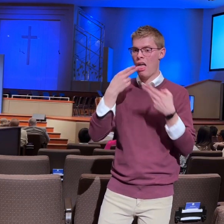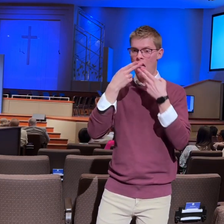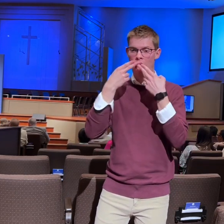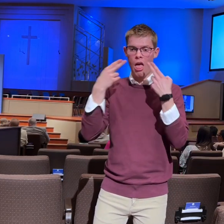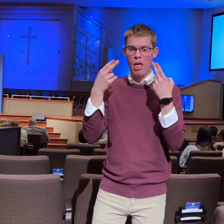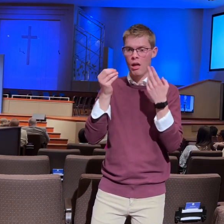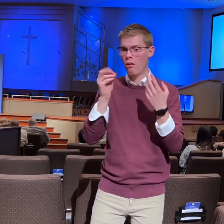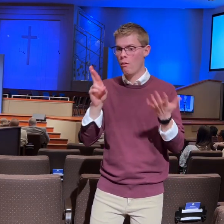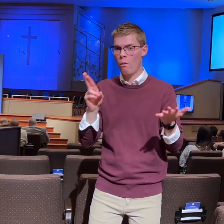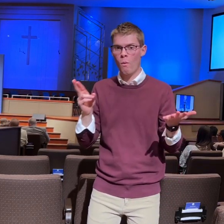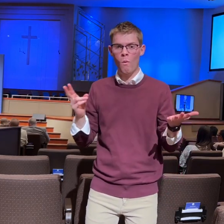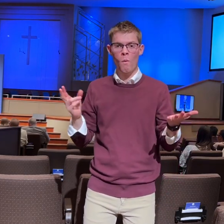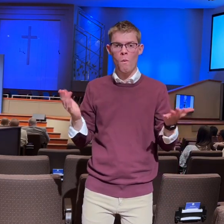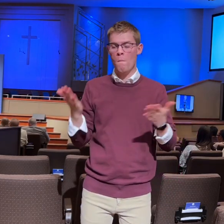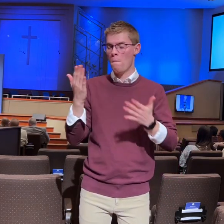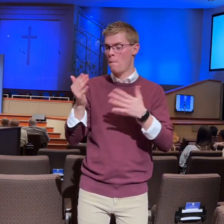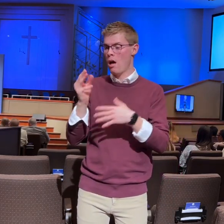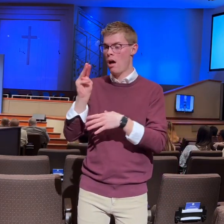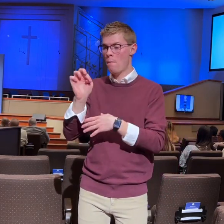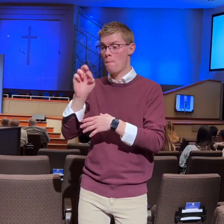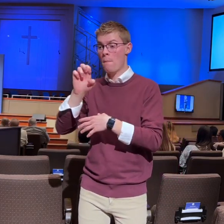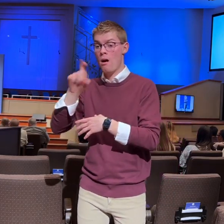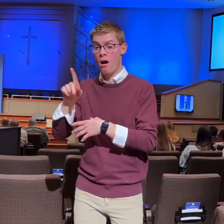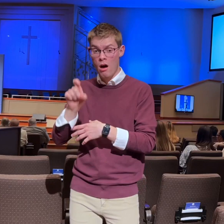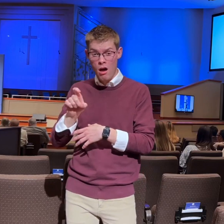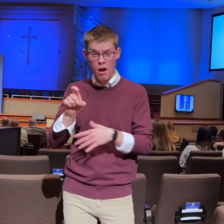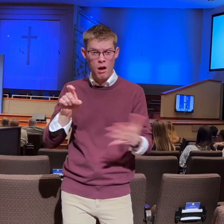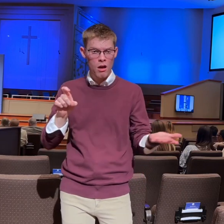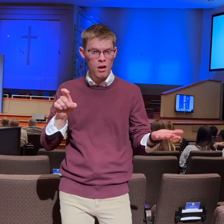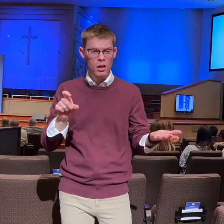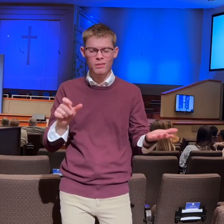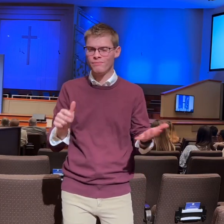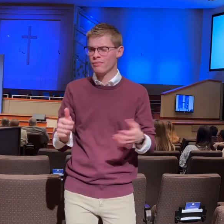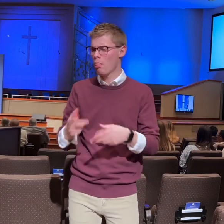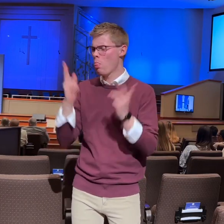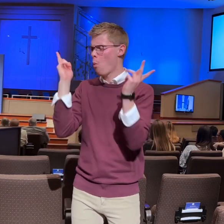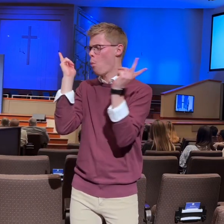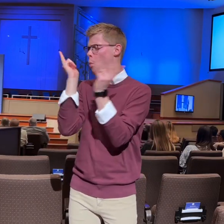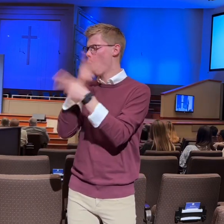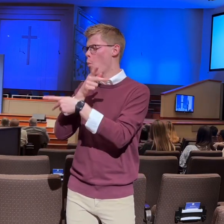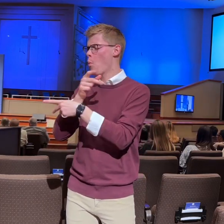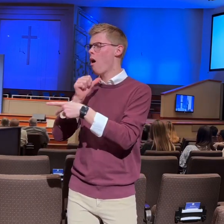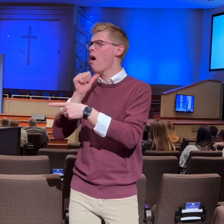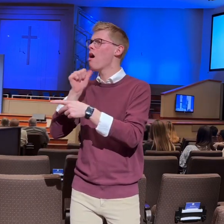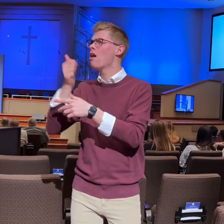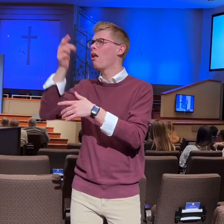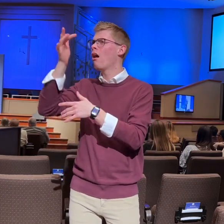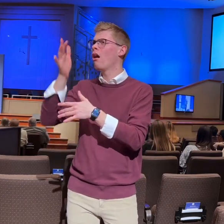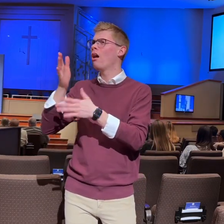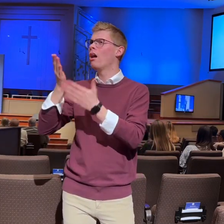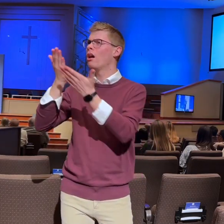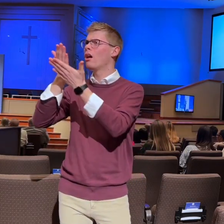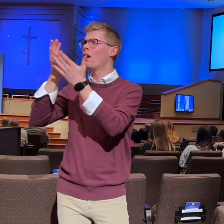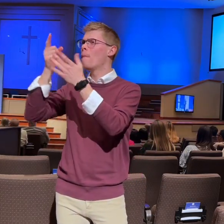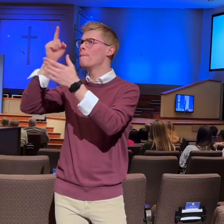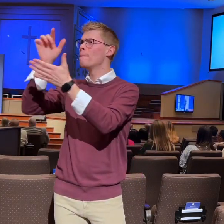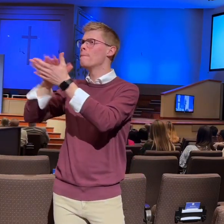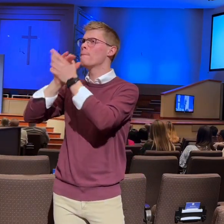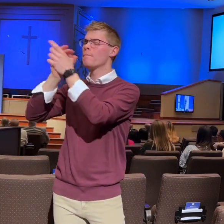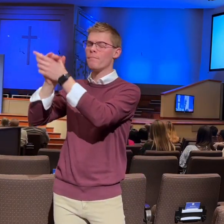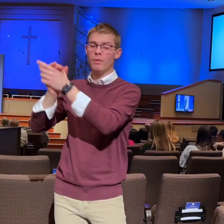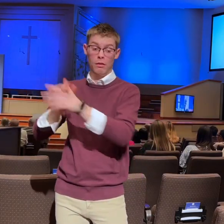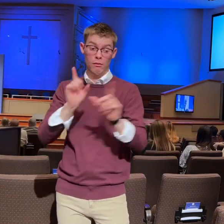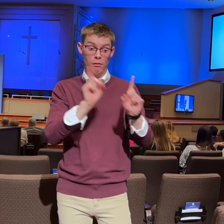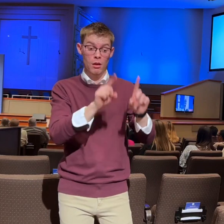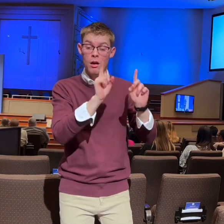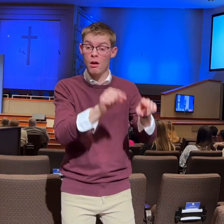you're going to find that many of the worst atheists and demonic people in world history attended Sunday schools.